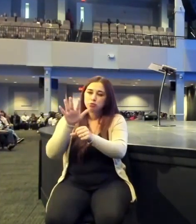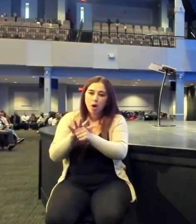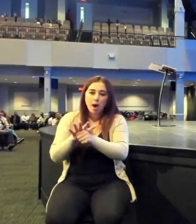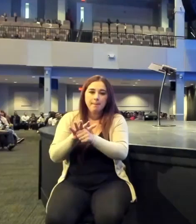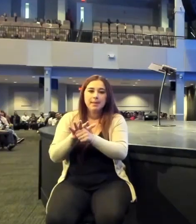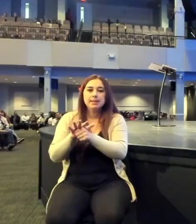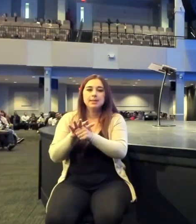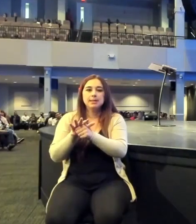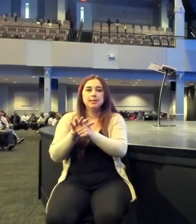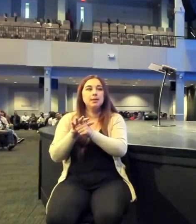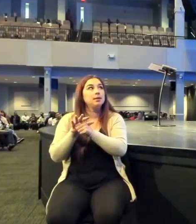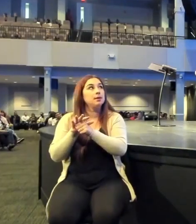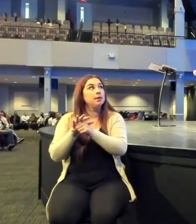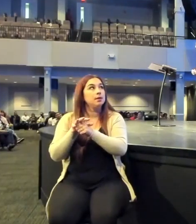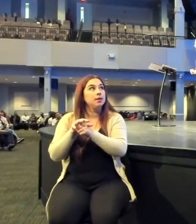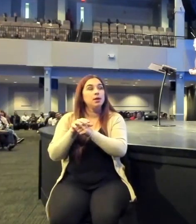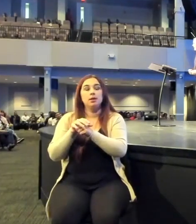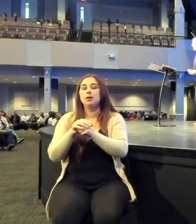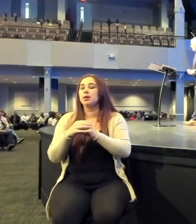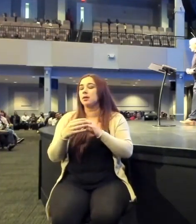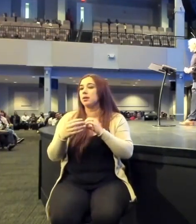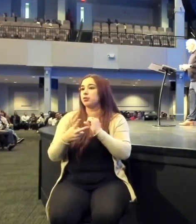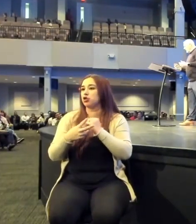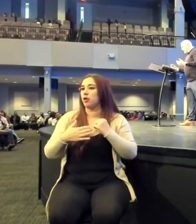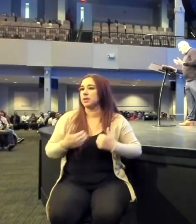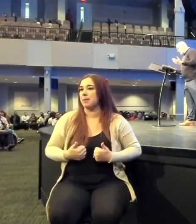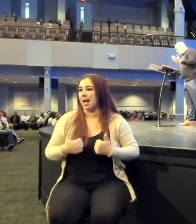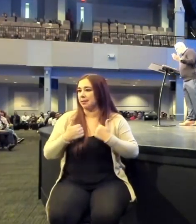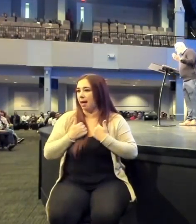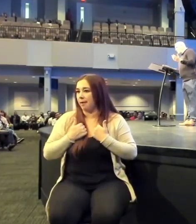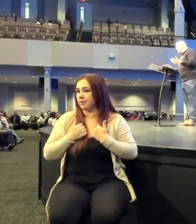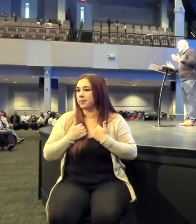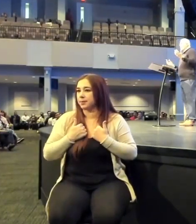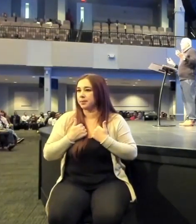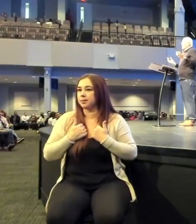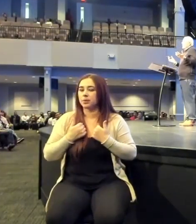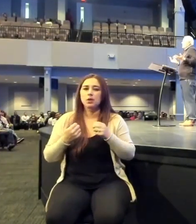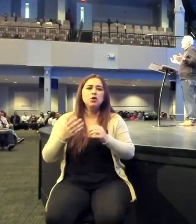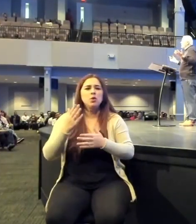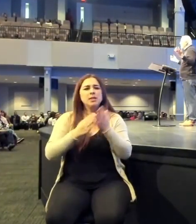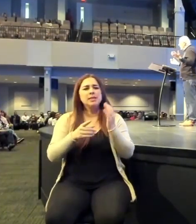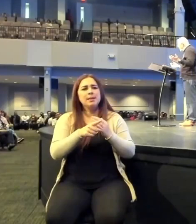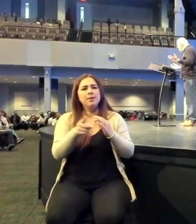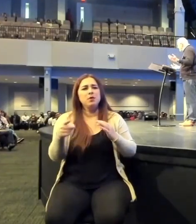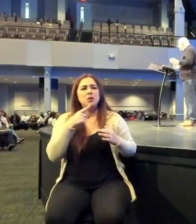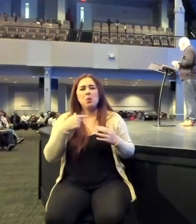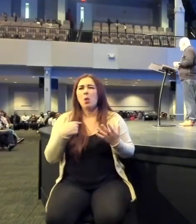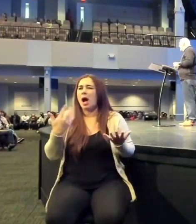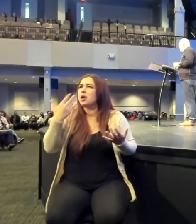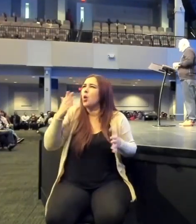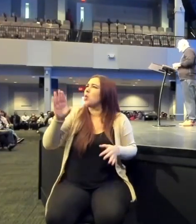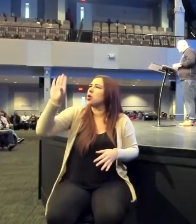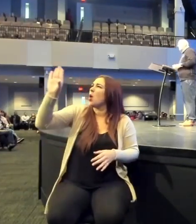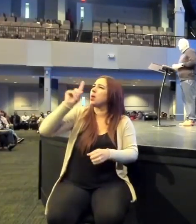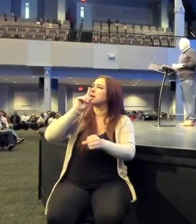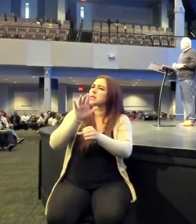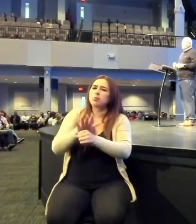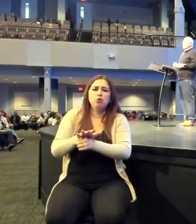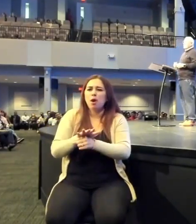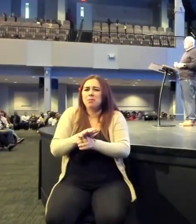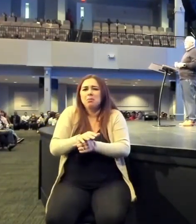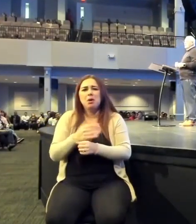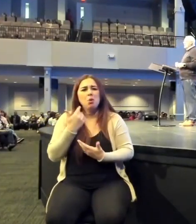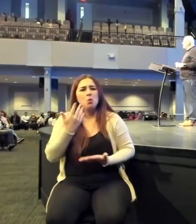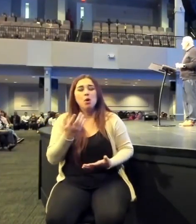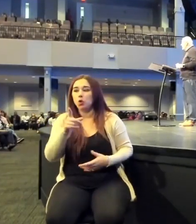promise preserves my life. Now, let me just quickly add, for some of you, you might say, I don't know the promises of God. Well, you can learn